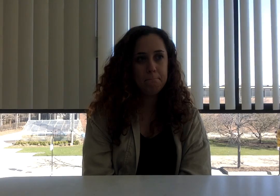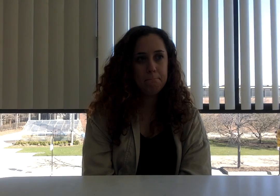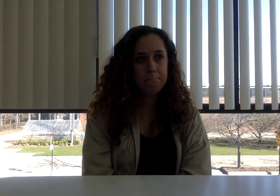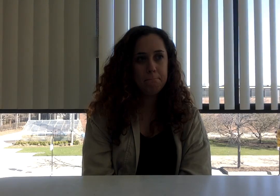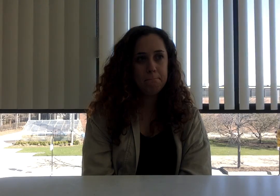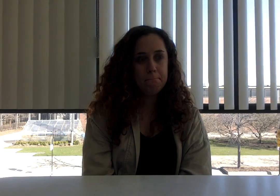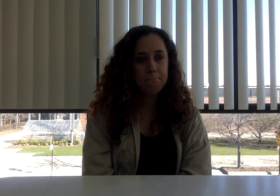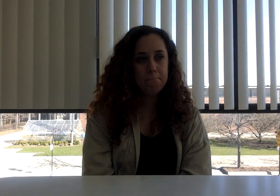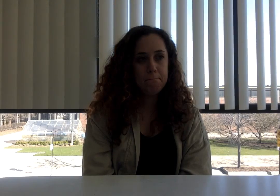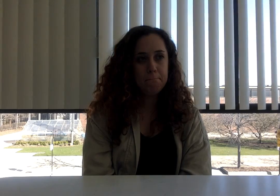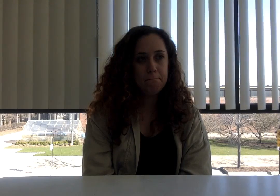Second.